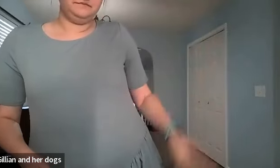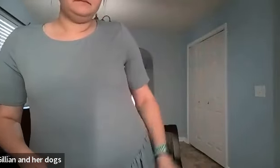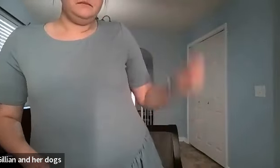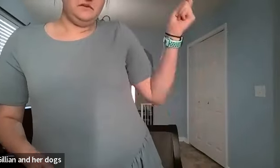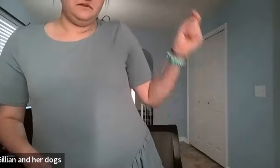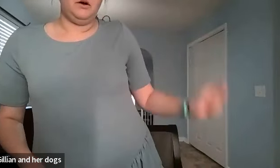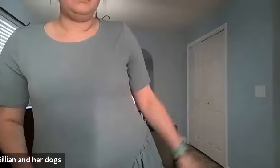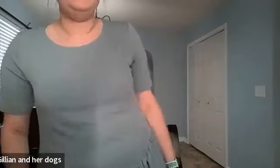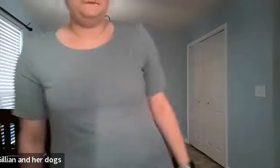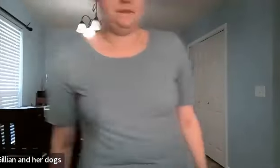Dog.